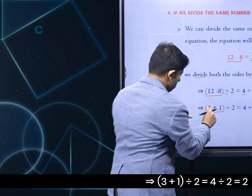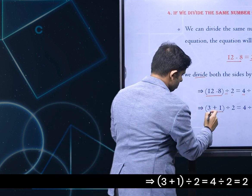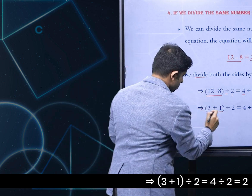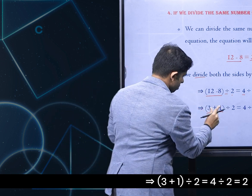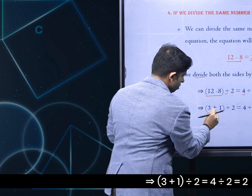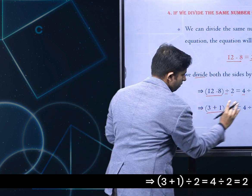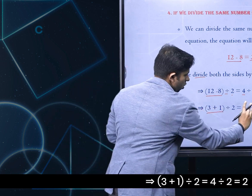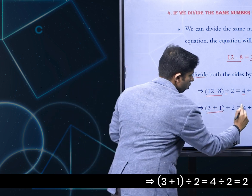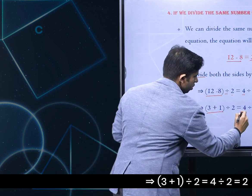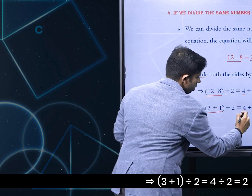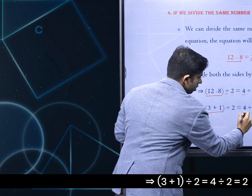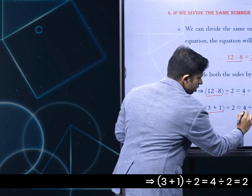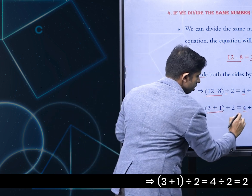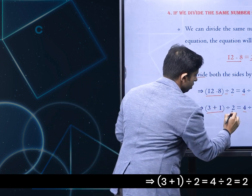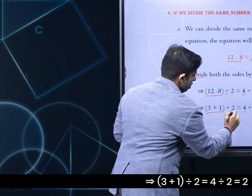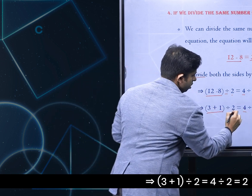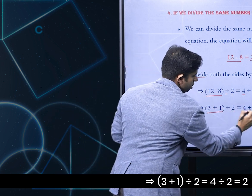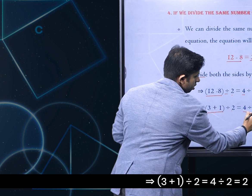equals to 4 divided by 2